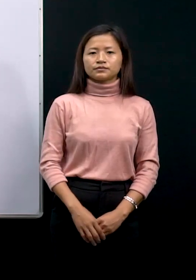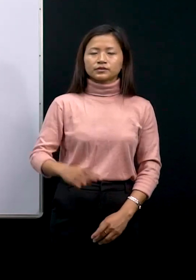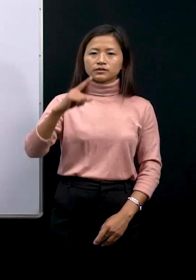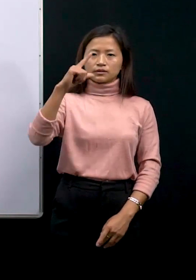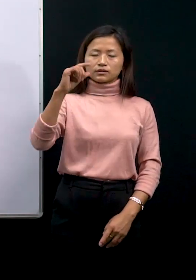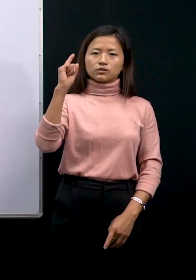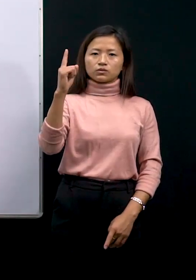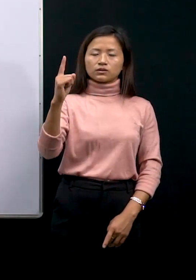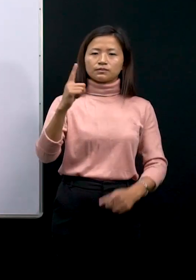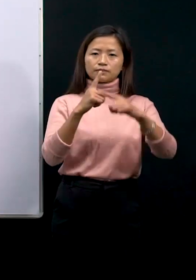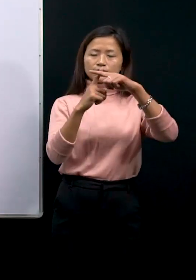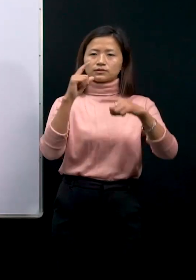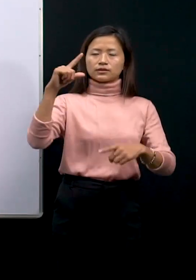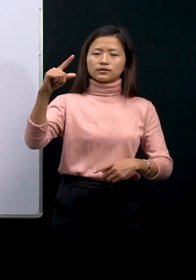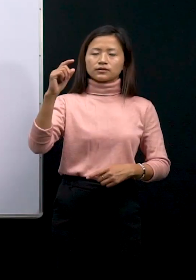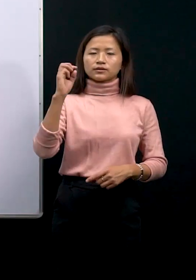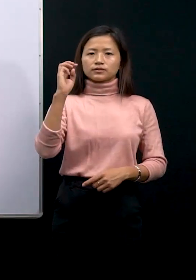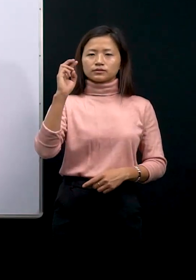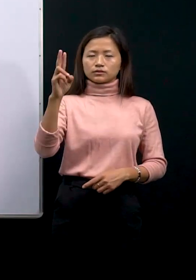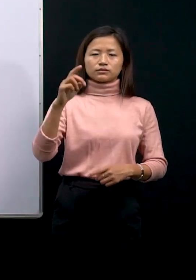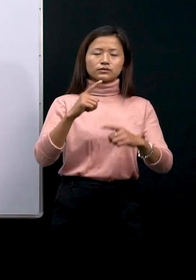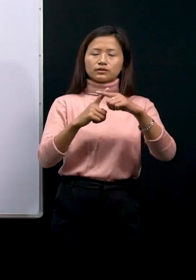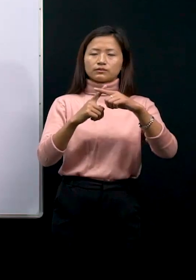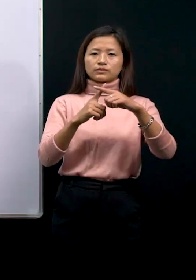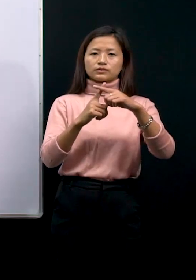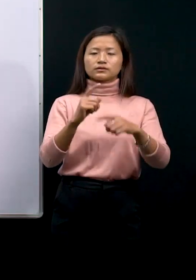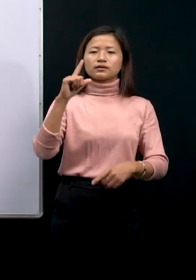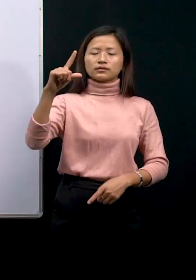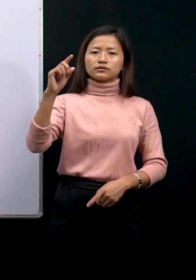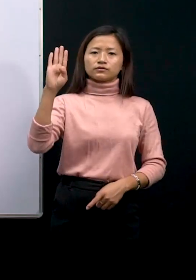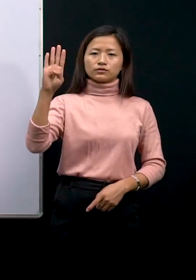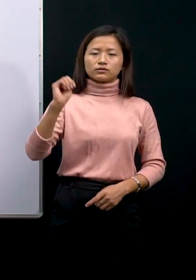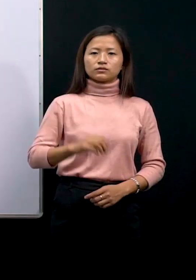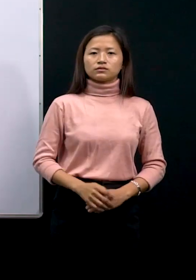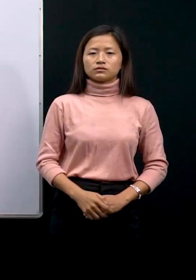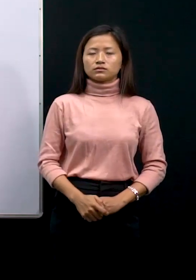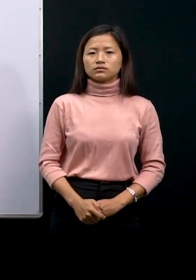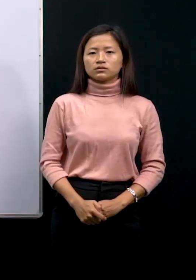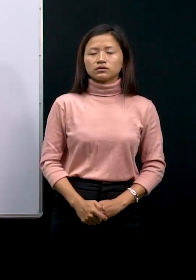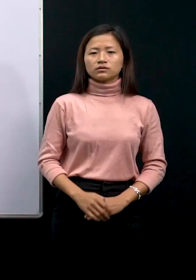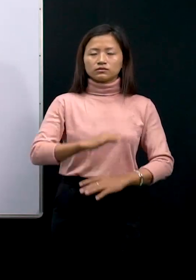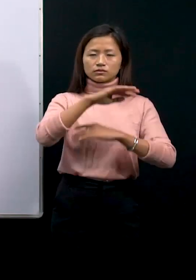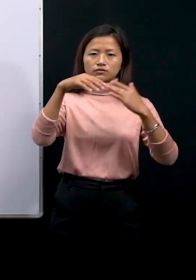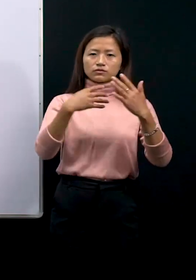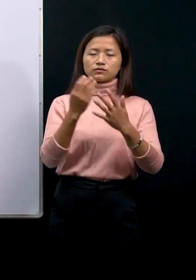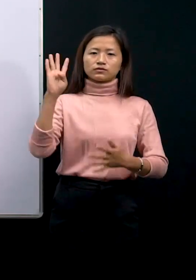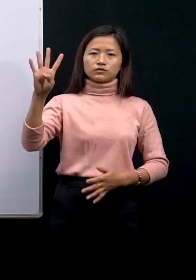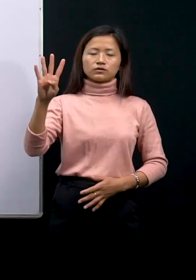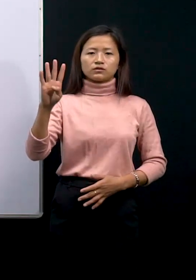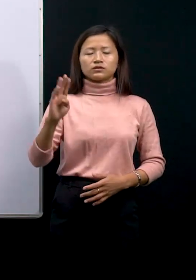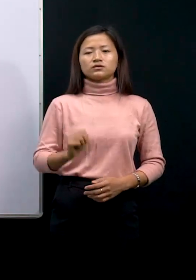angle 1 plus angle 2 plus angle 3 plus angle 4. When you add all these 4 angles, how many